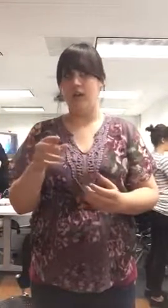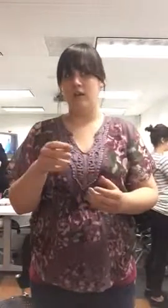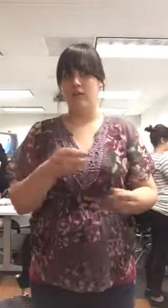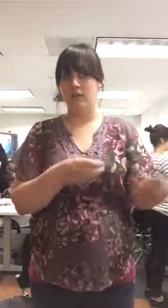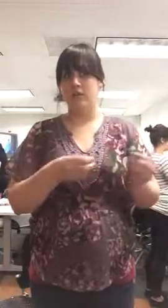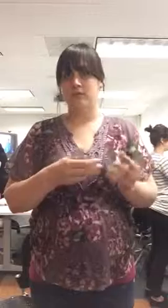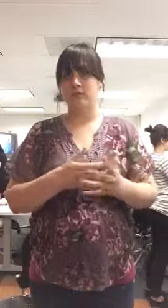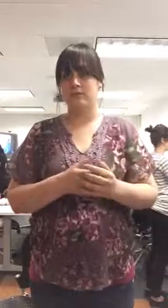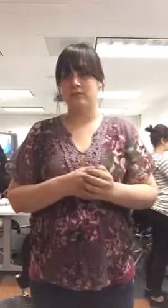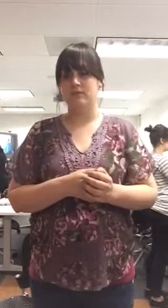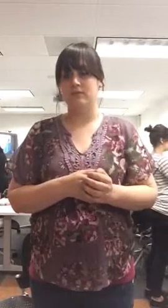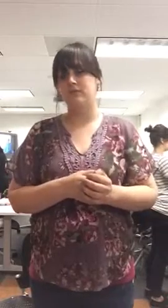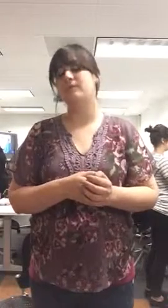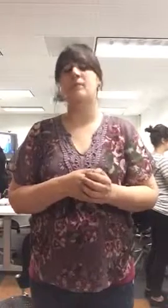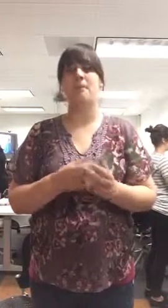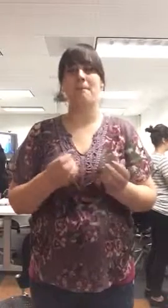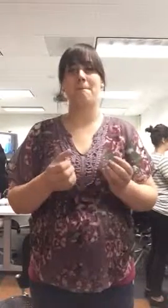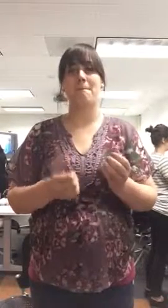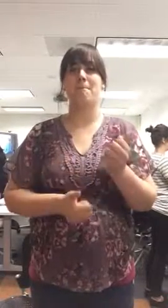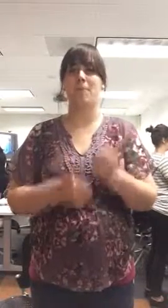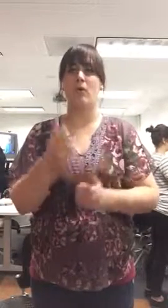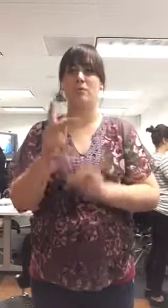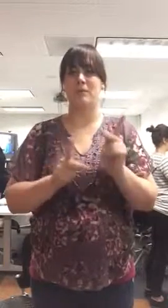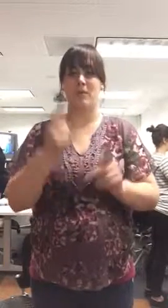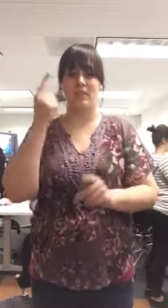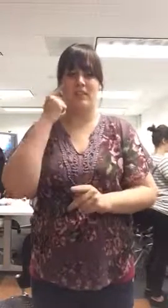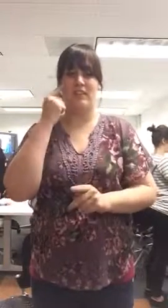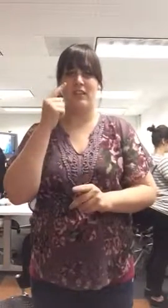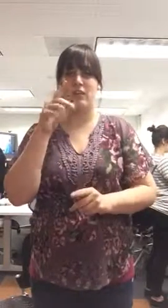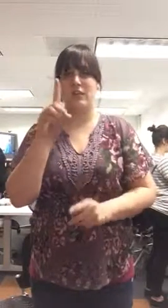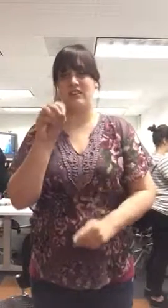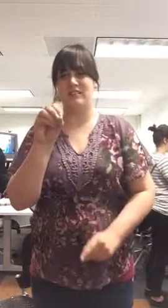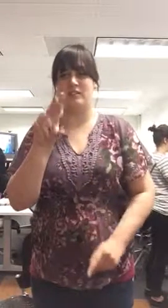most people say they've been doctored. And I'll explain what I mean by doctored in a little bit.